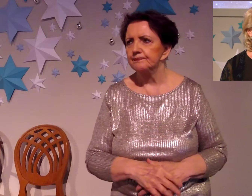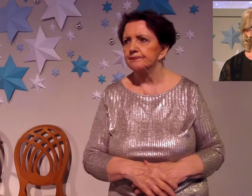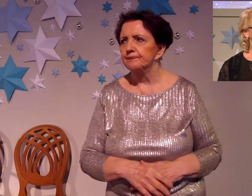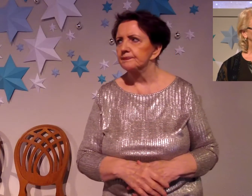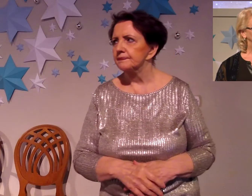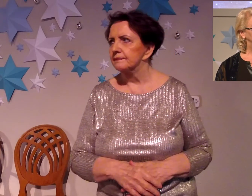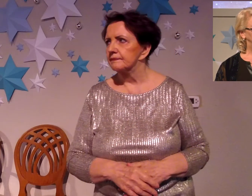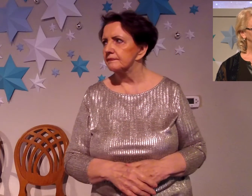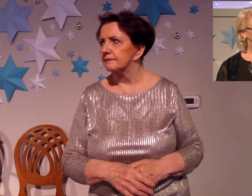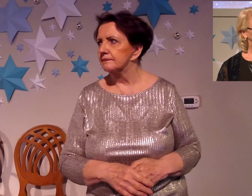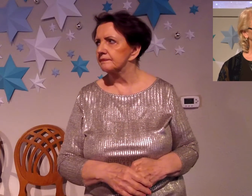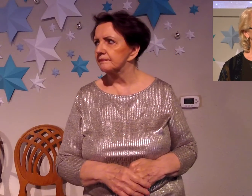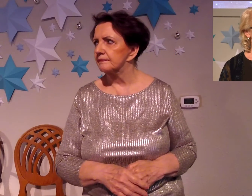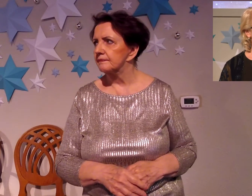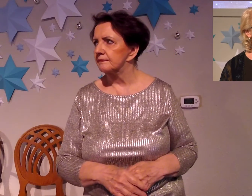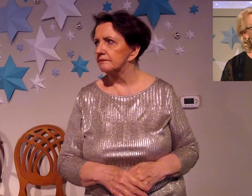And